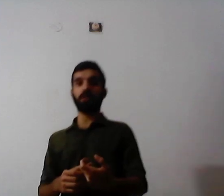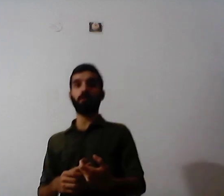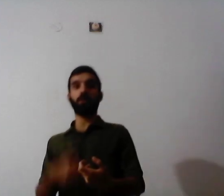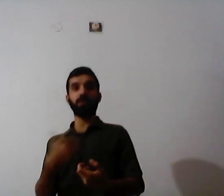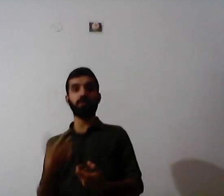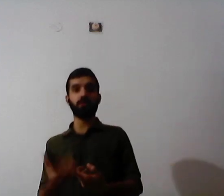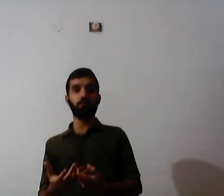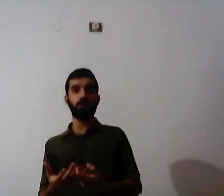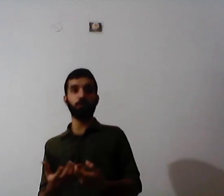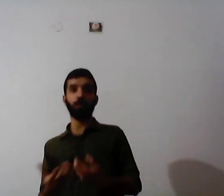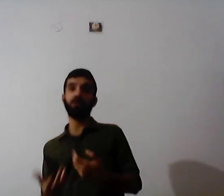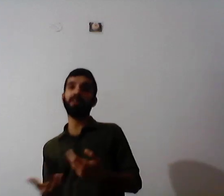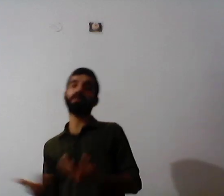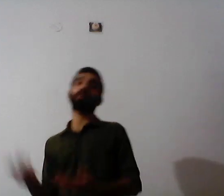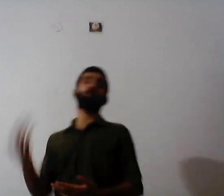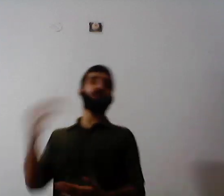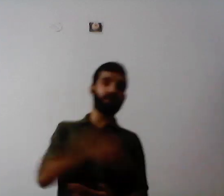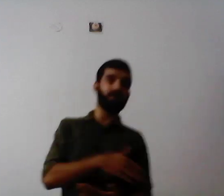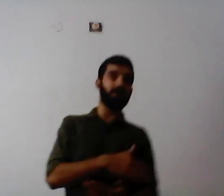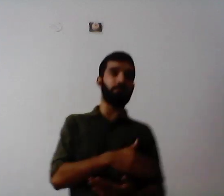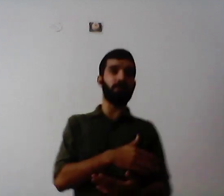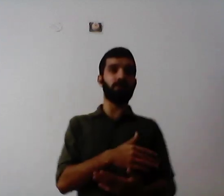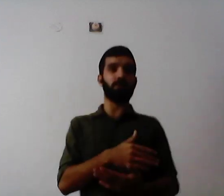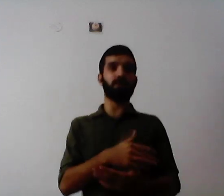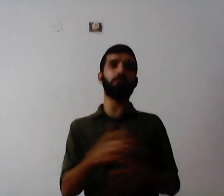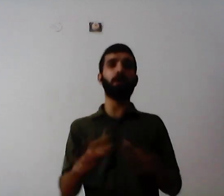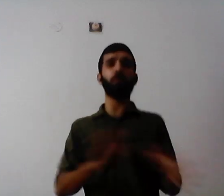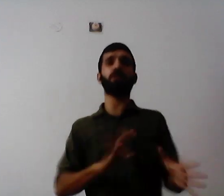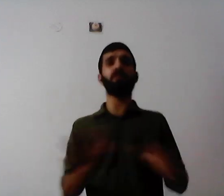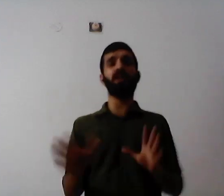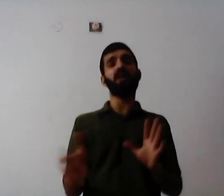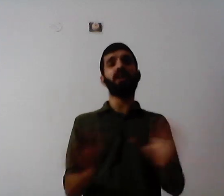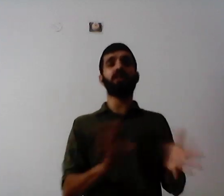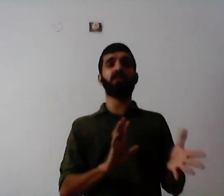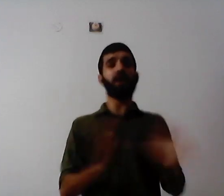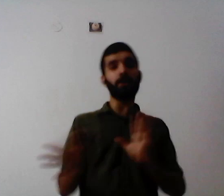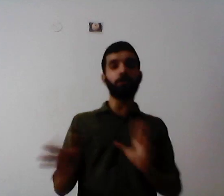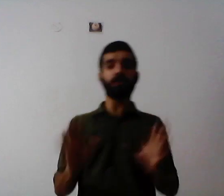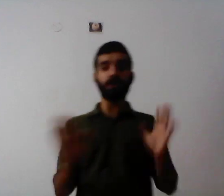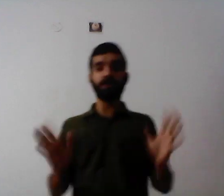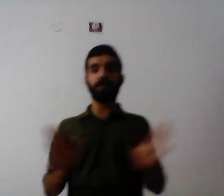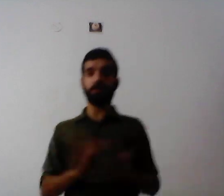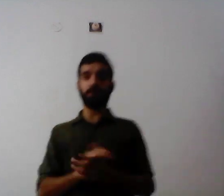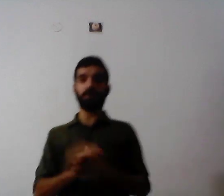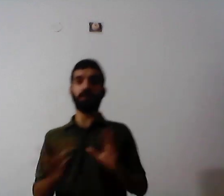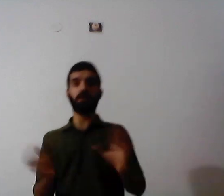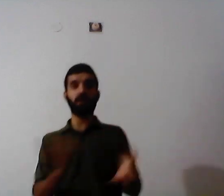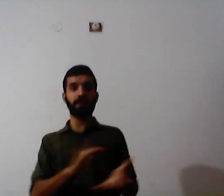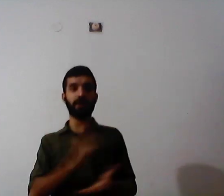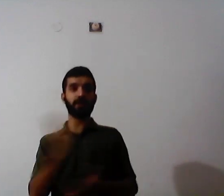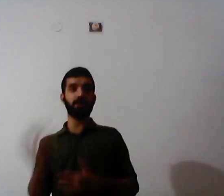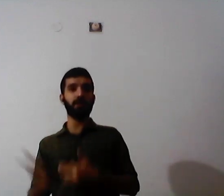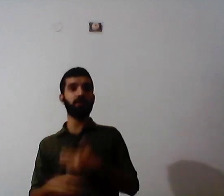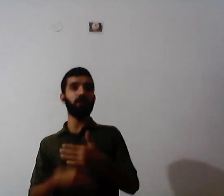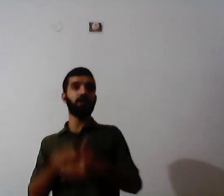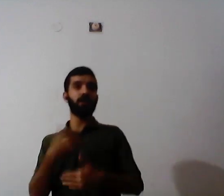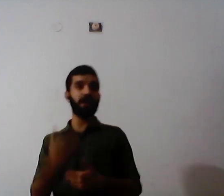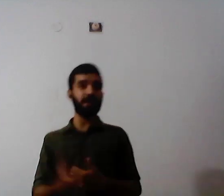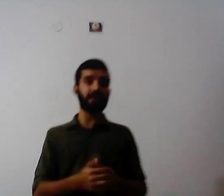what the system will do, it will try to decrease the temperature. Somehow it will try to decrease the temperature. It will rearrange and decrease the